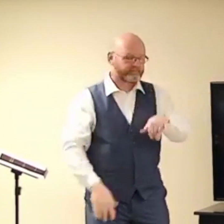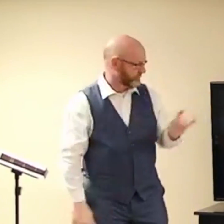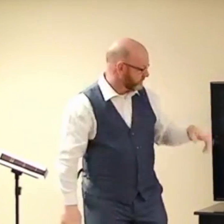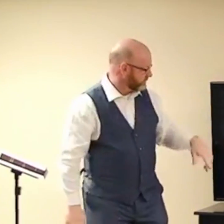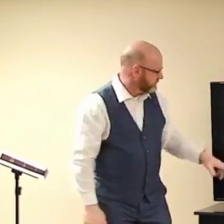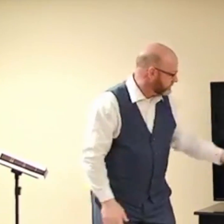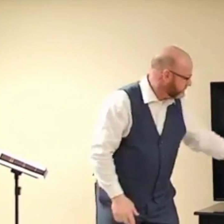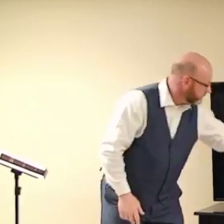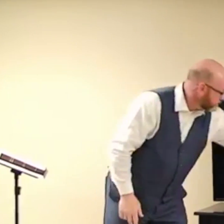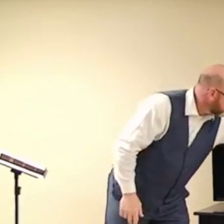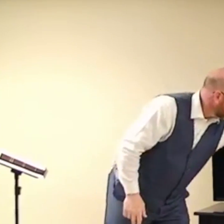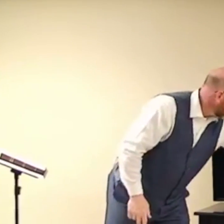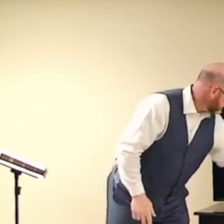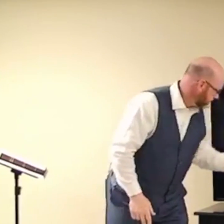Okay. Yep, that's the one I want.